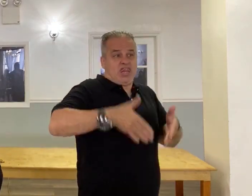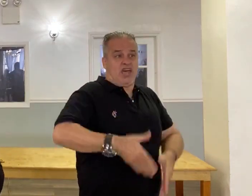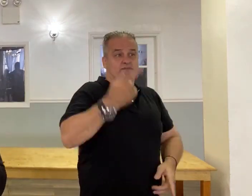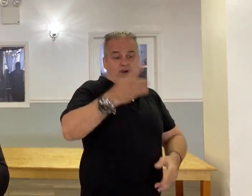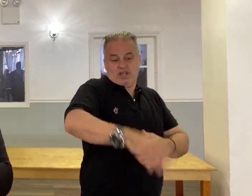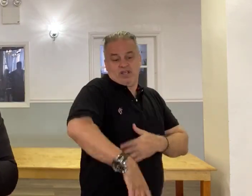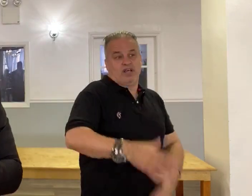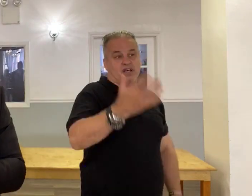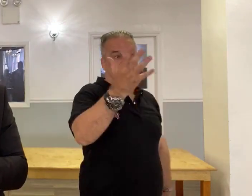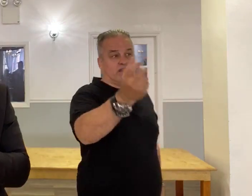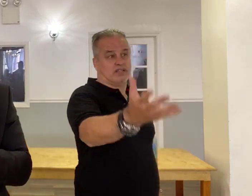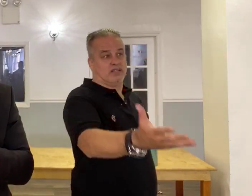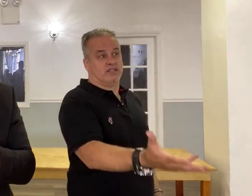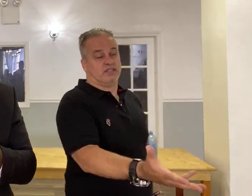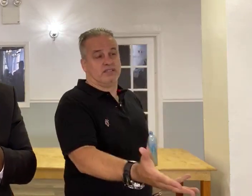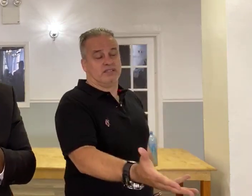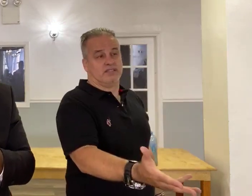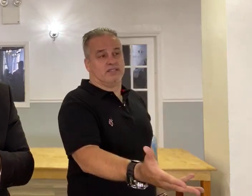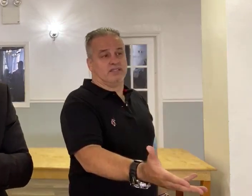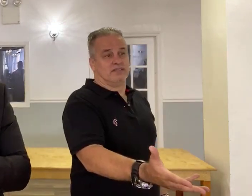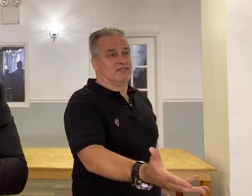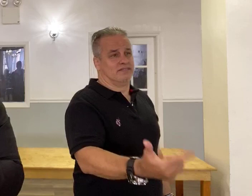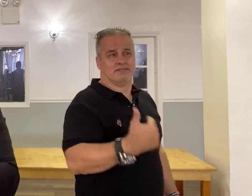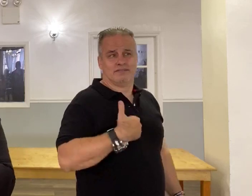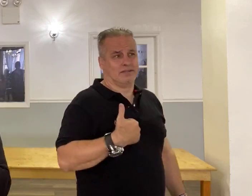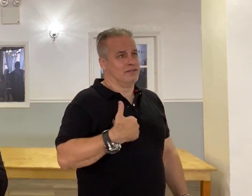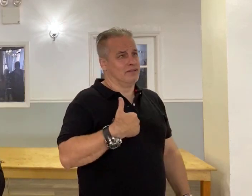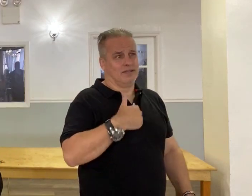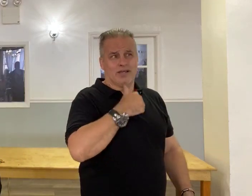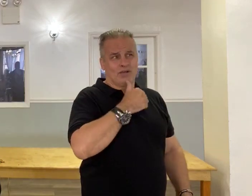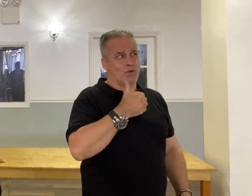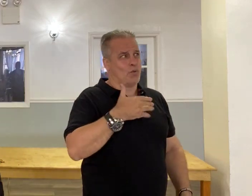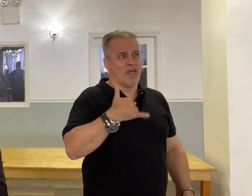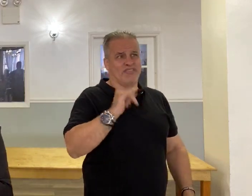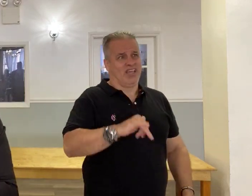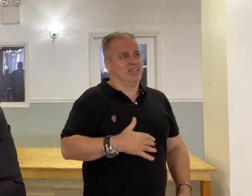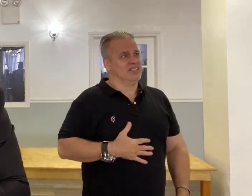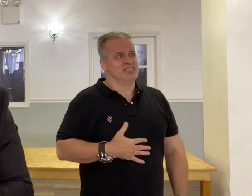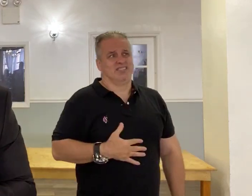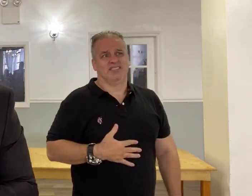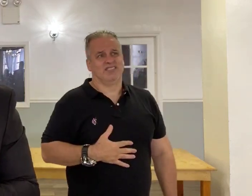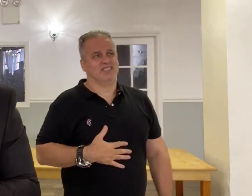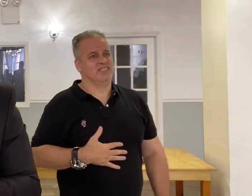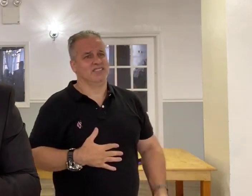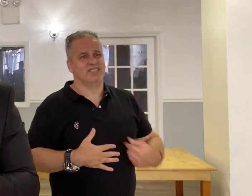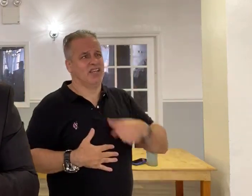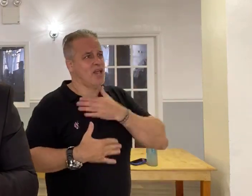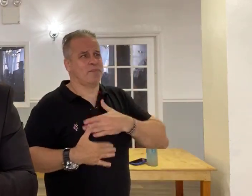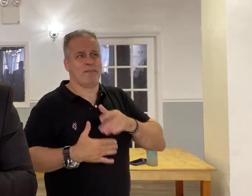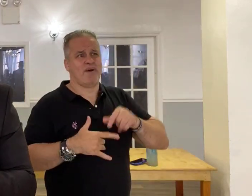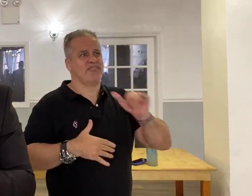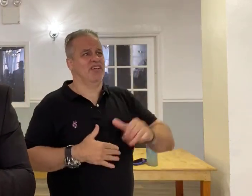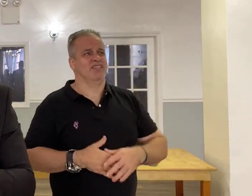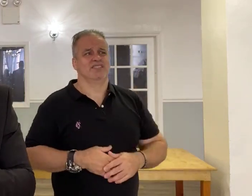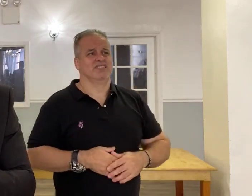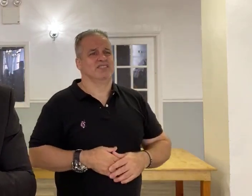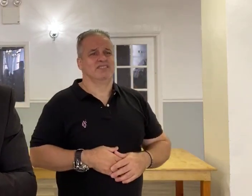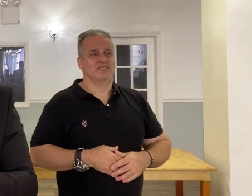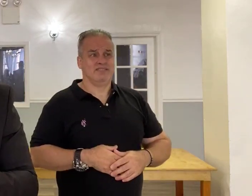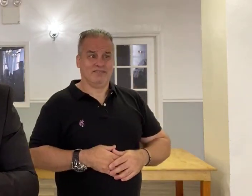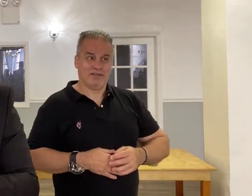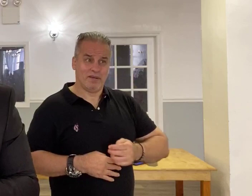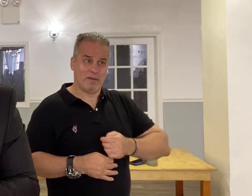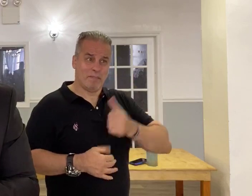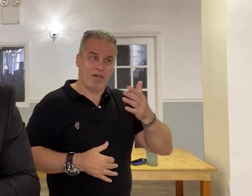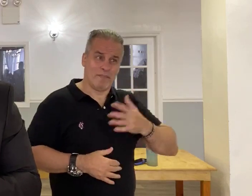I'm not fond of that idea at all. I don't like it. I don't like it. Pluck out my